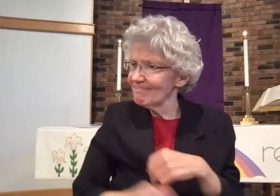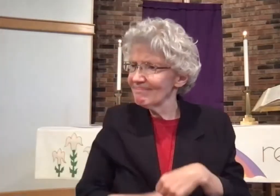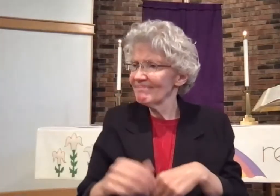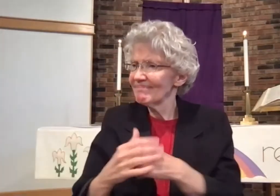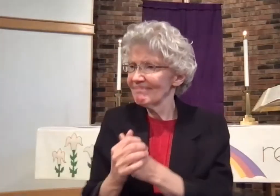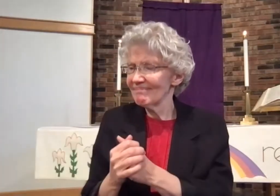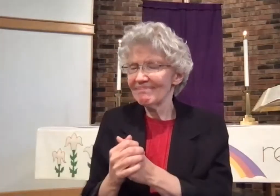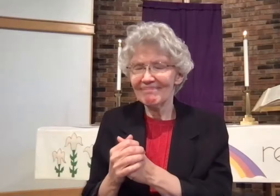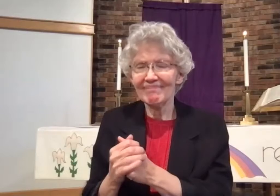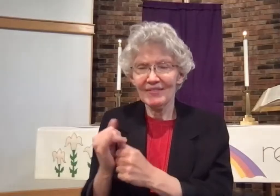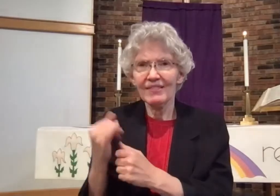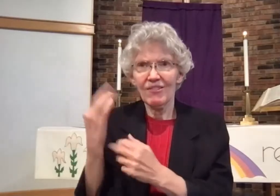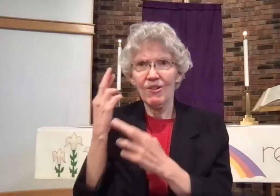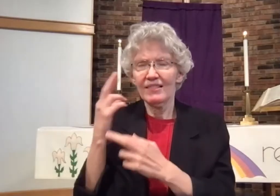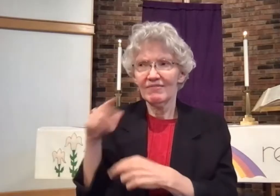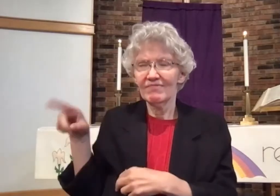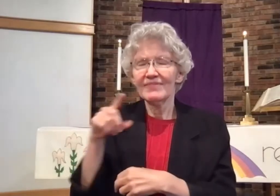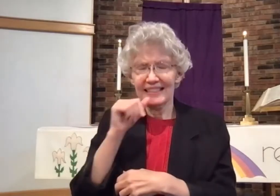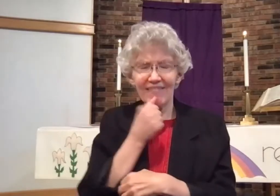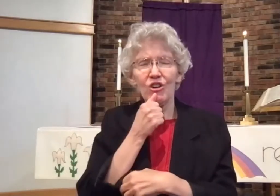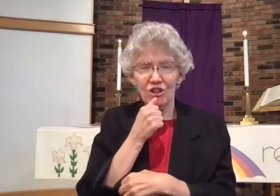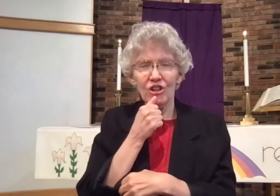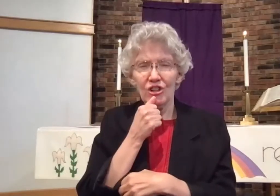going, just as we keep going.